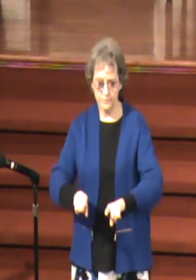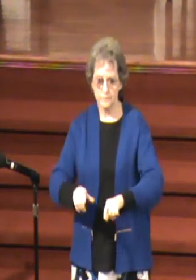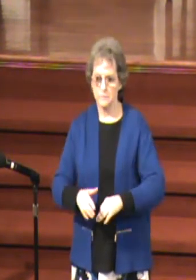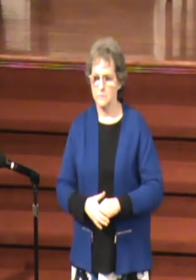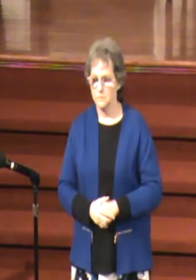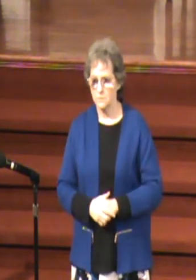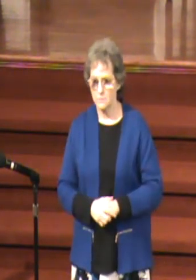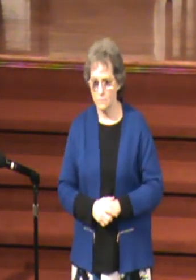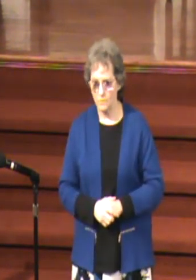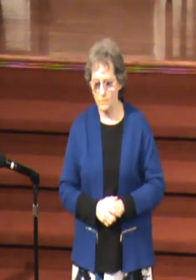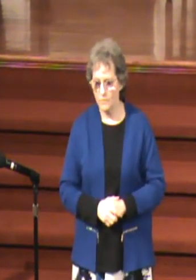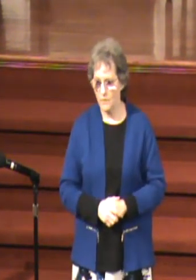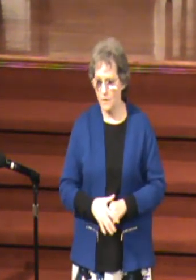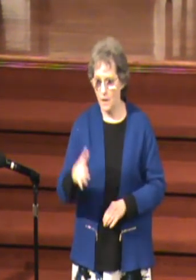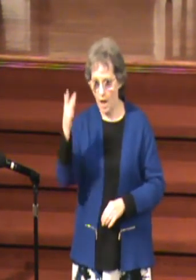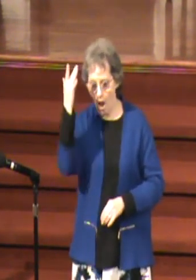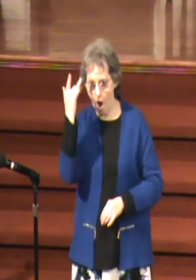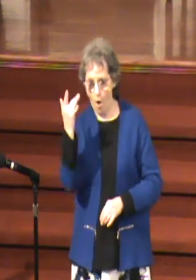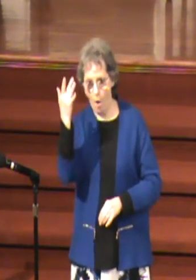come? And why should my